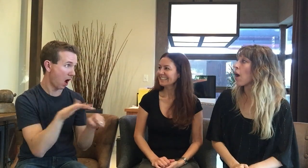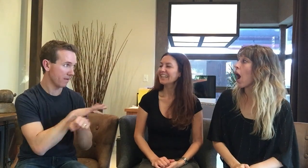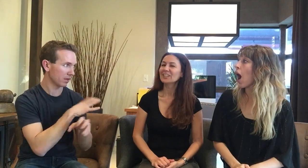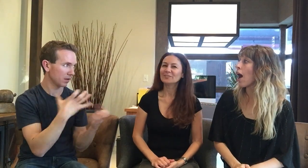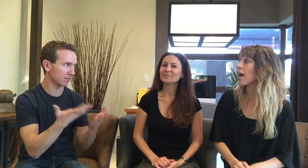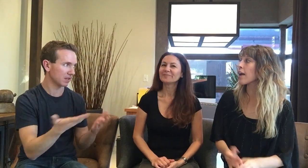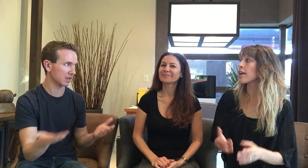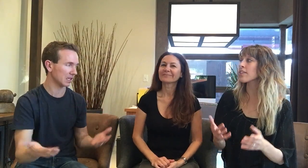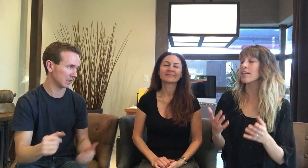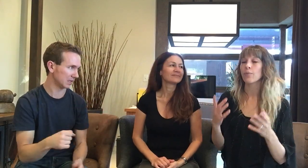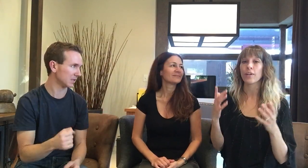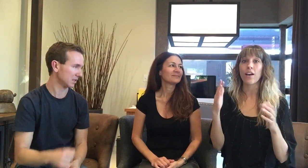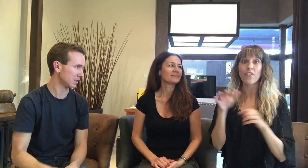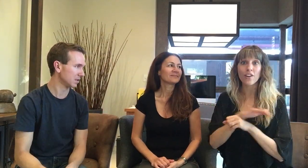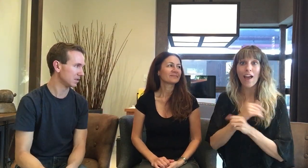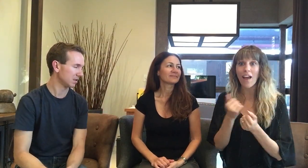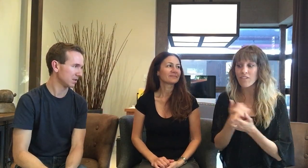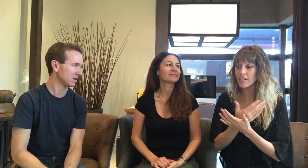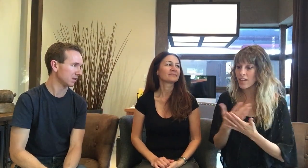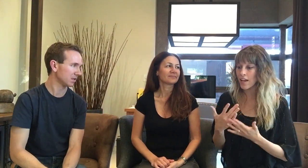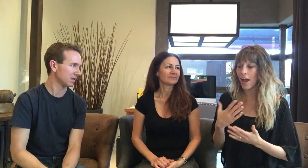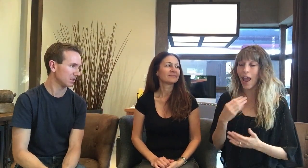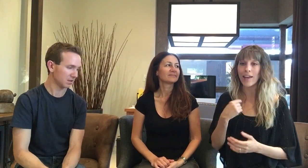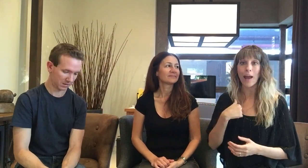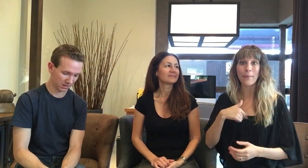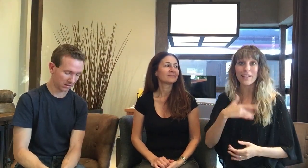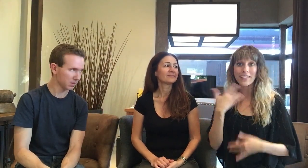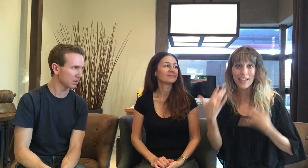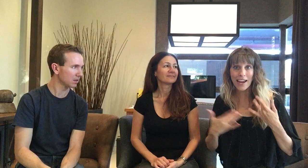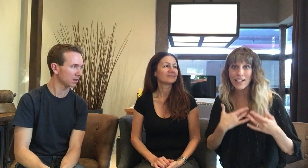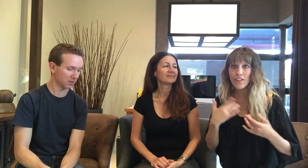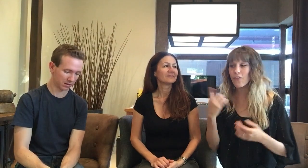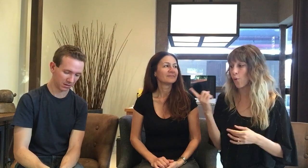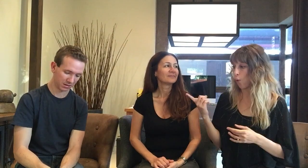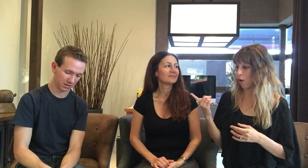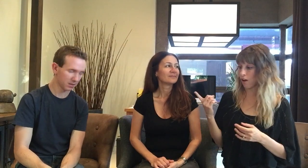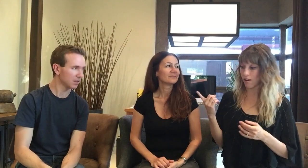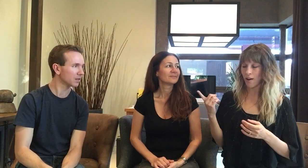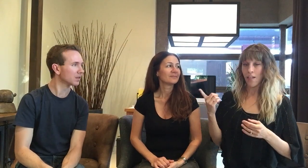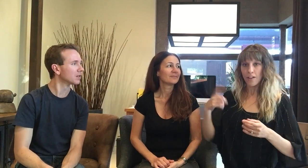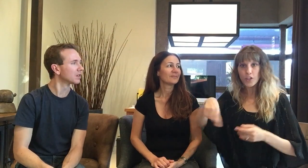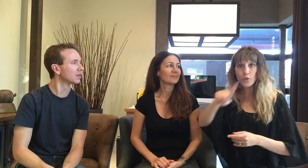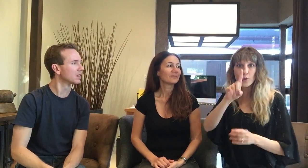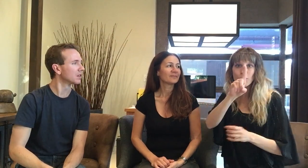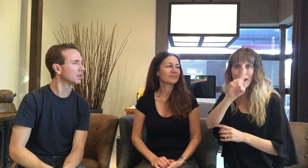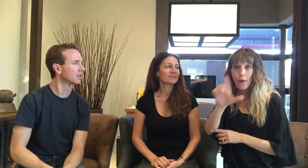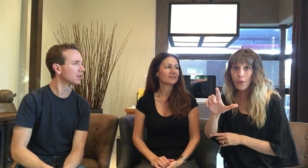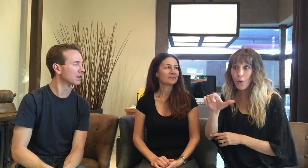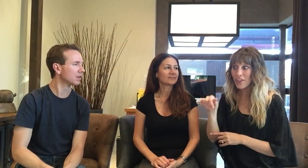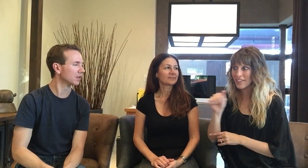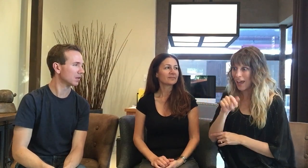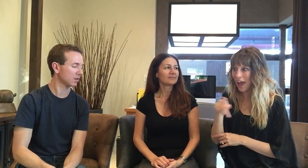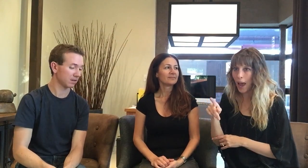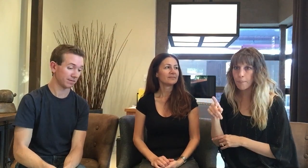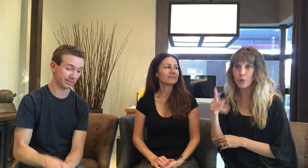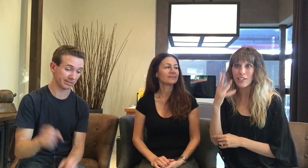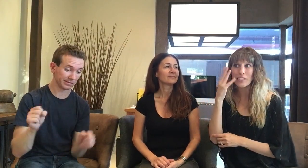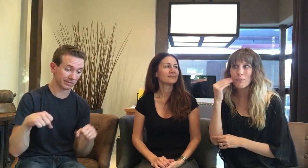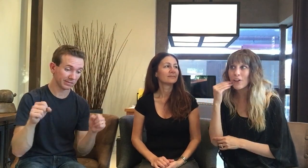But I think we covered everything. And I'm excited for you to download this app, to experience